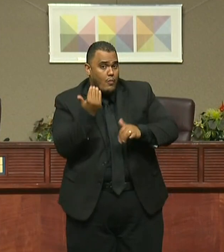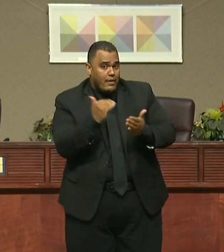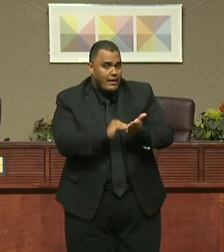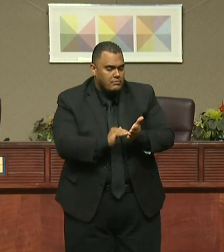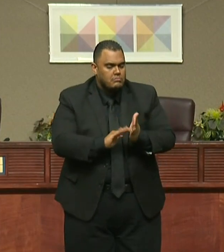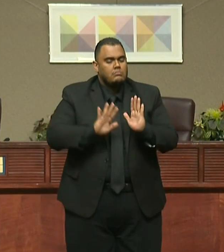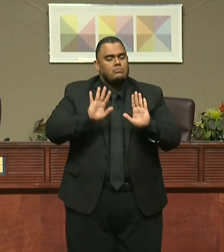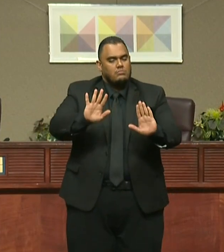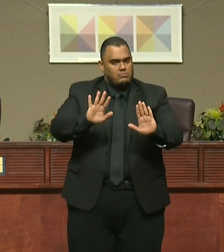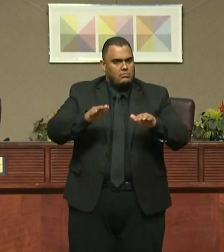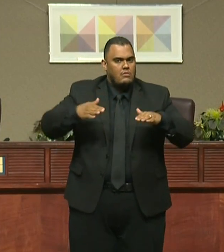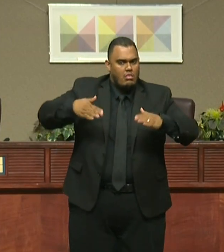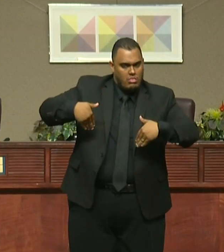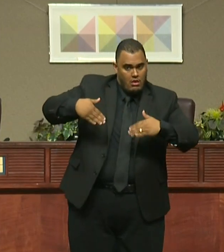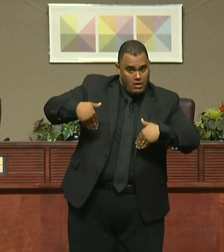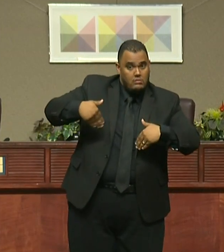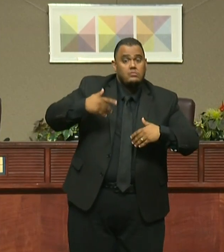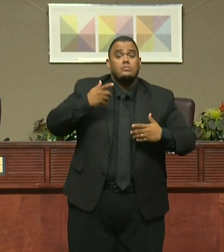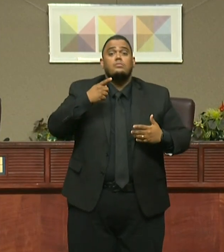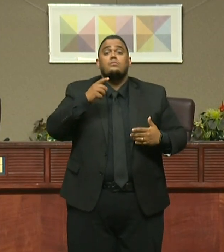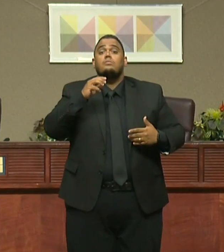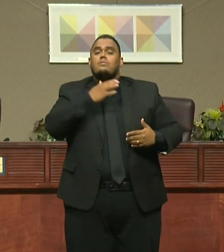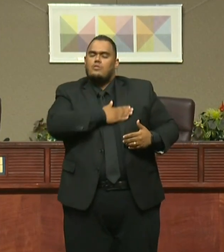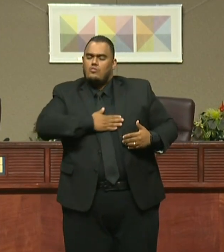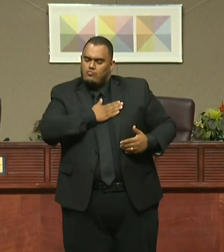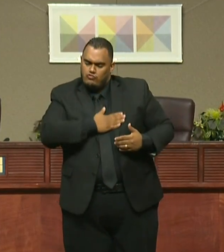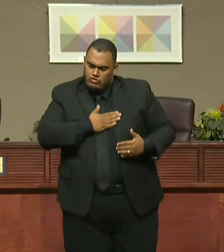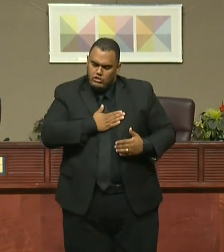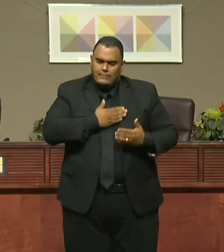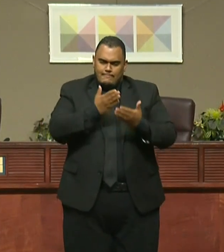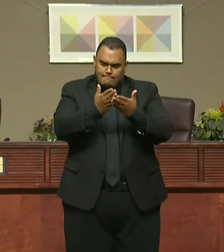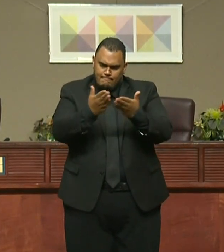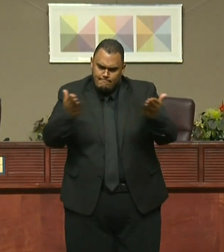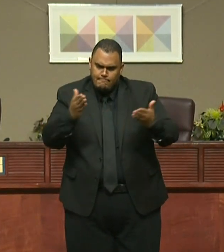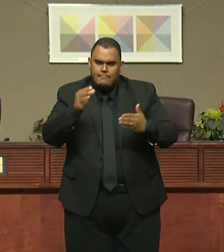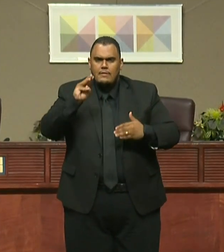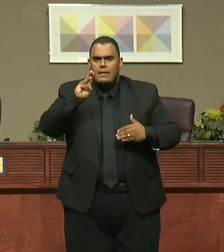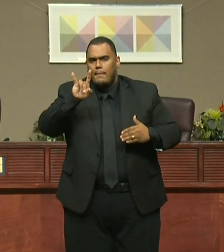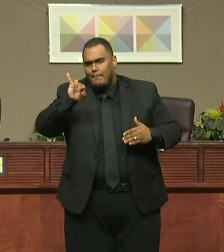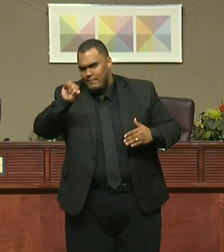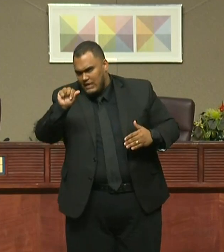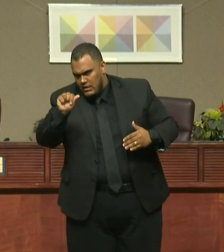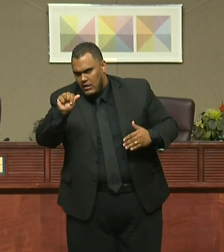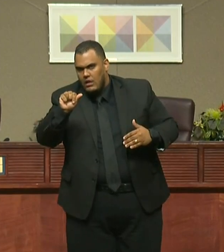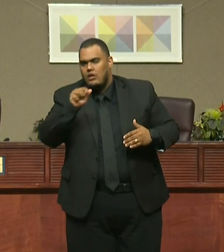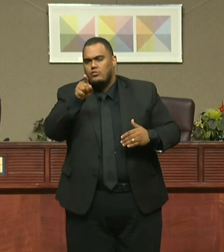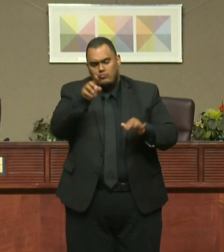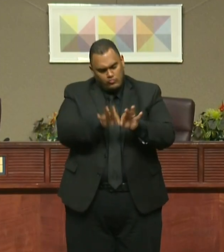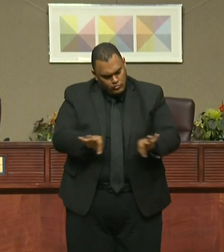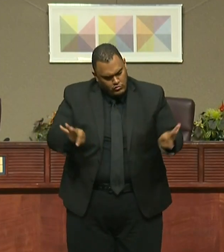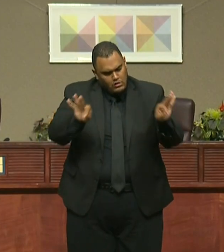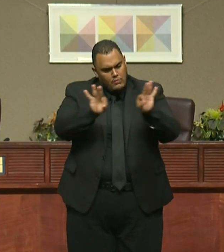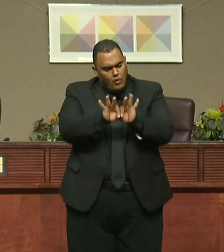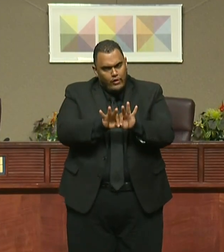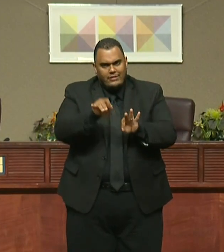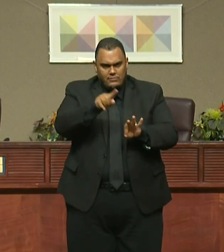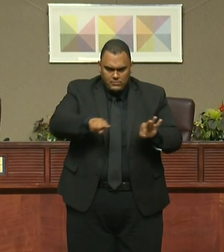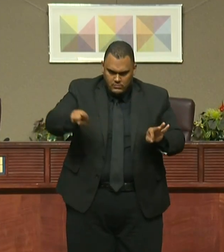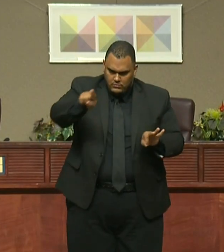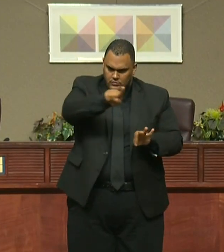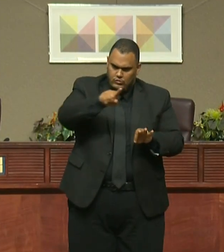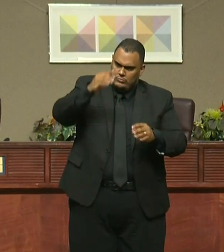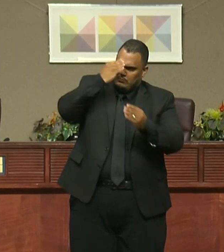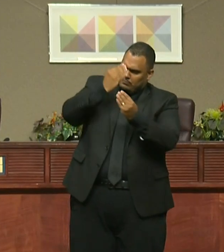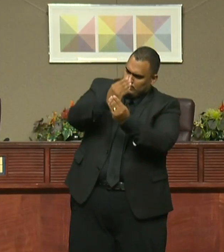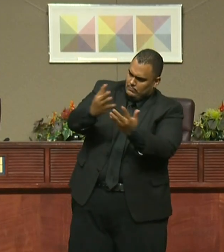I appreciate the media for what you do, because you're part of the messaging, making certain that we are clear in